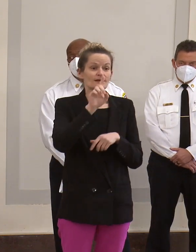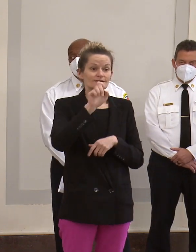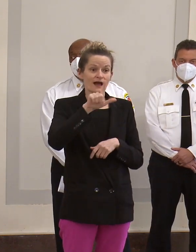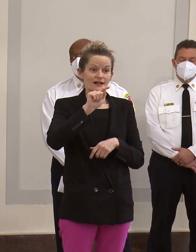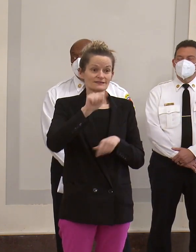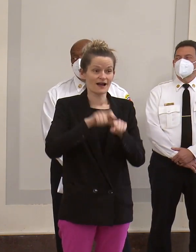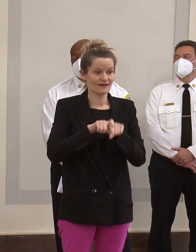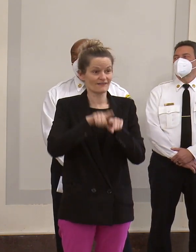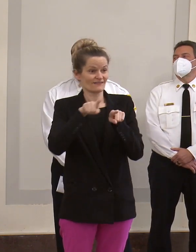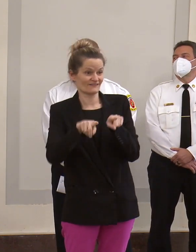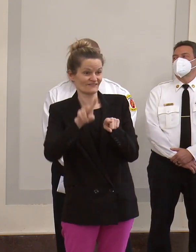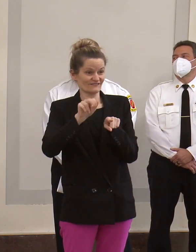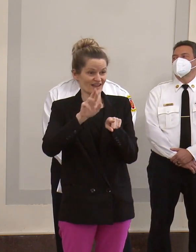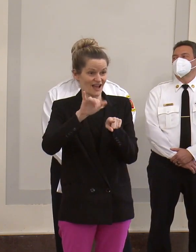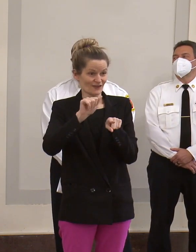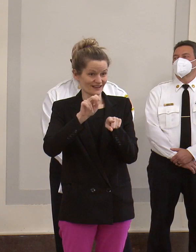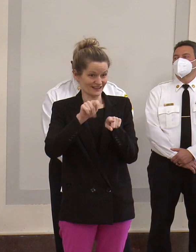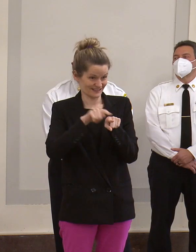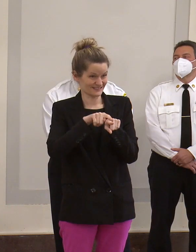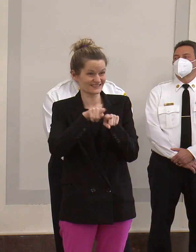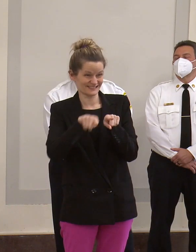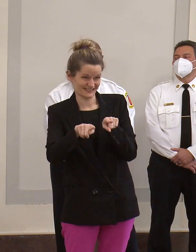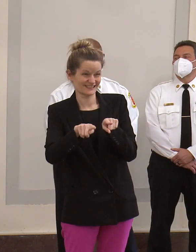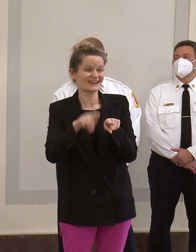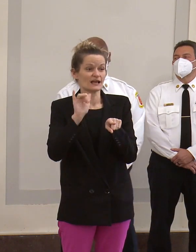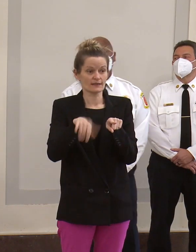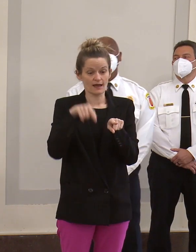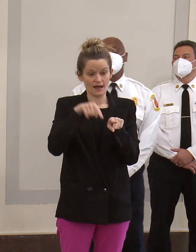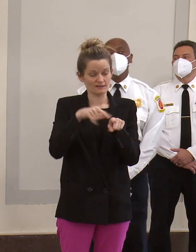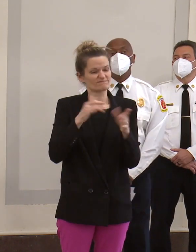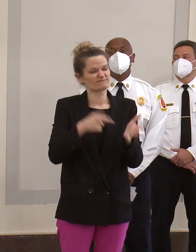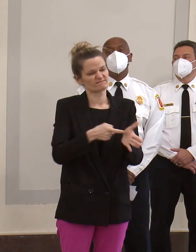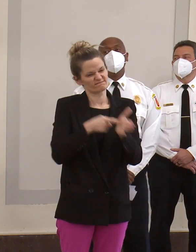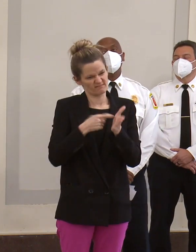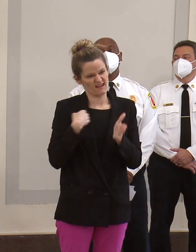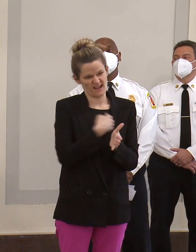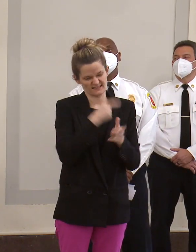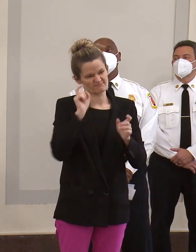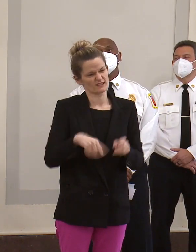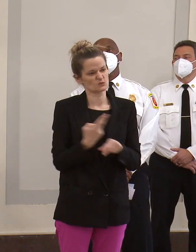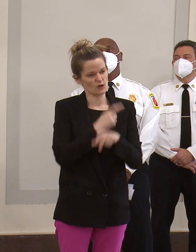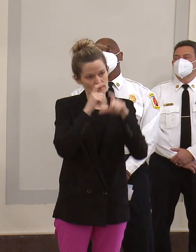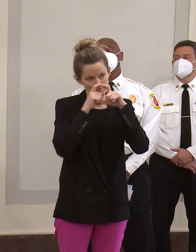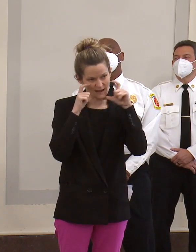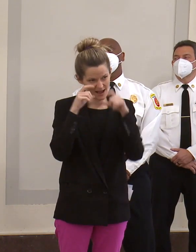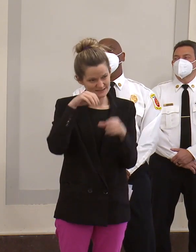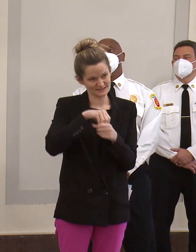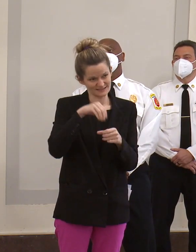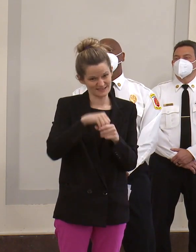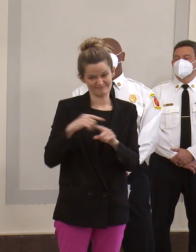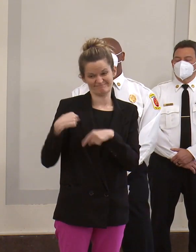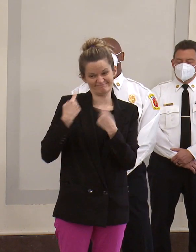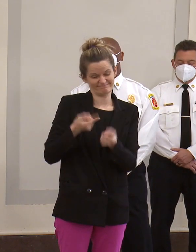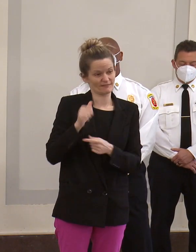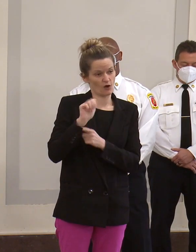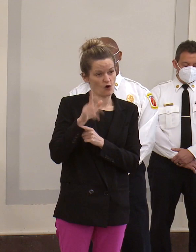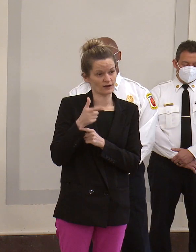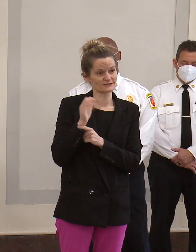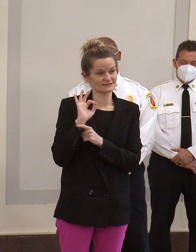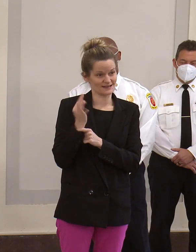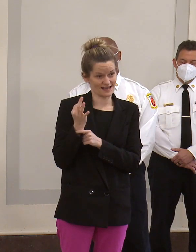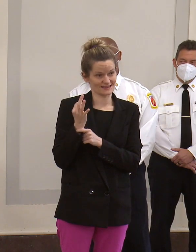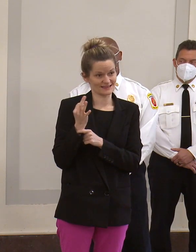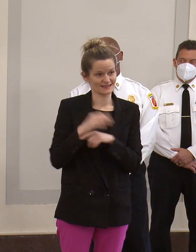indoor mask order on August 9th. As I stated earlier, the CDC has indicated that the city continues to experience